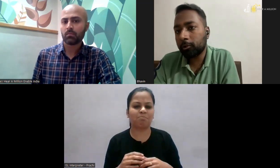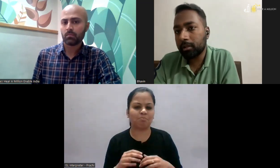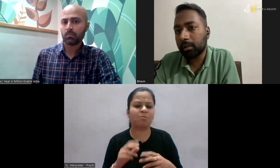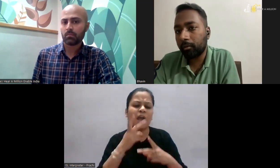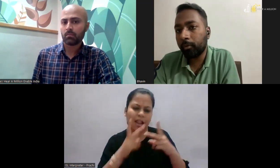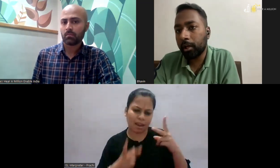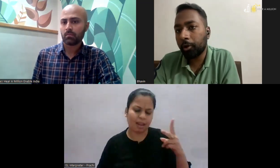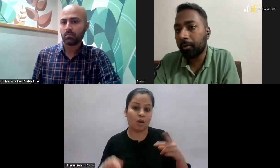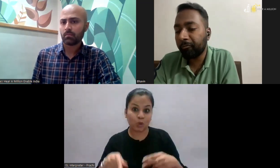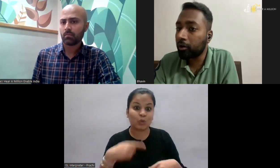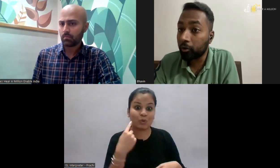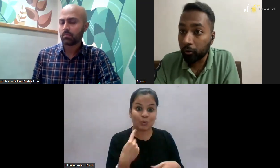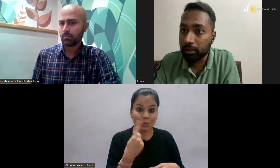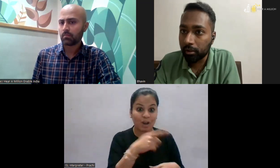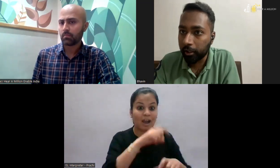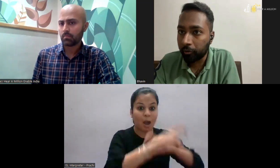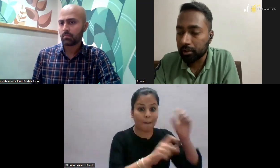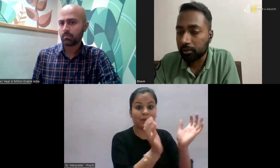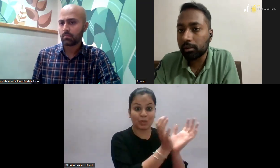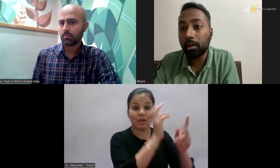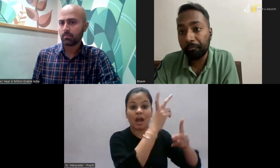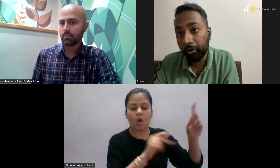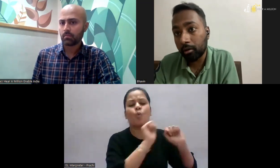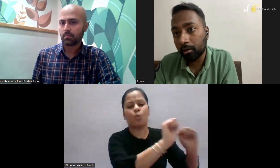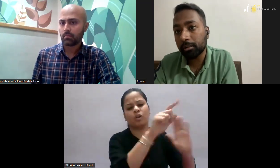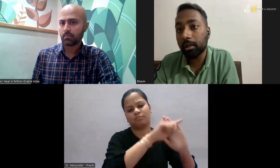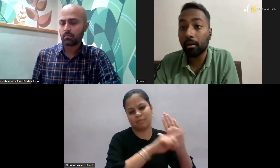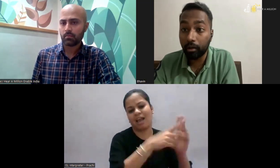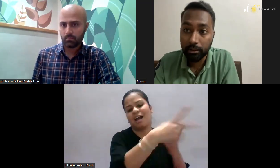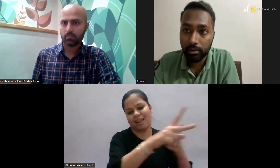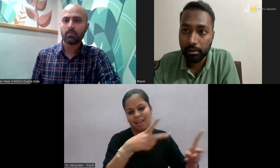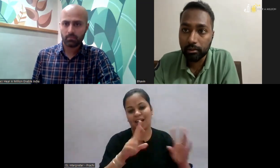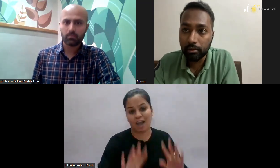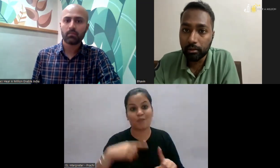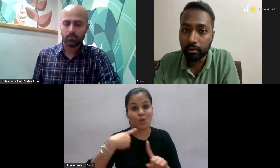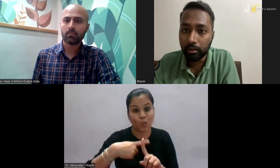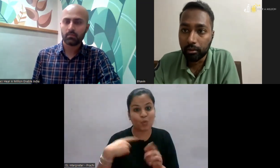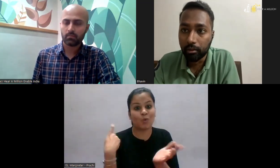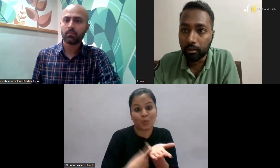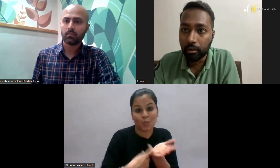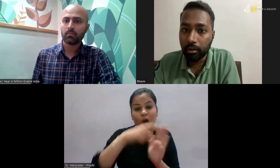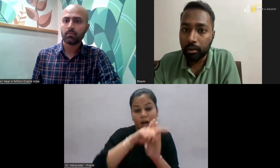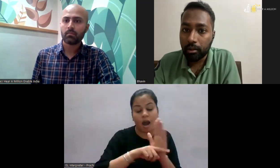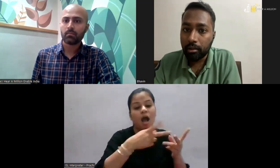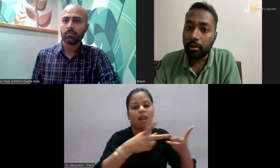Different insurance company have different rules and regulations, different terms and conditions.